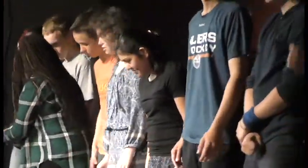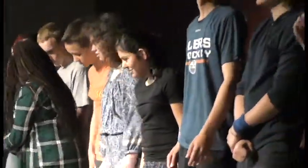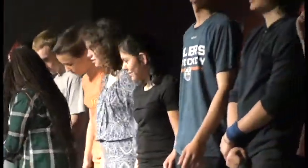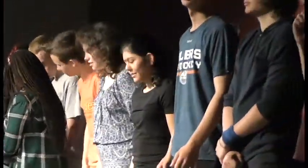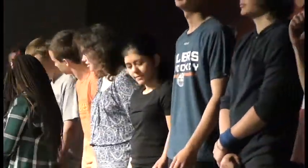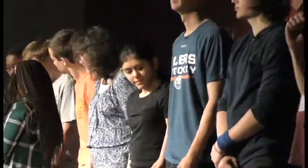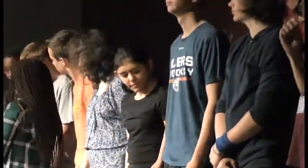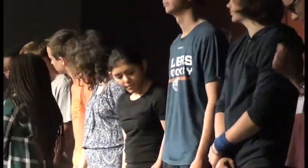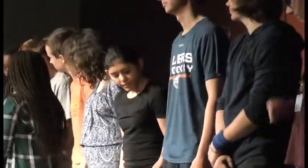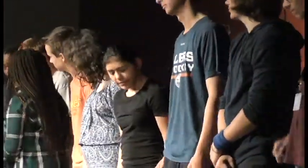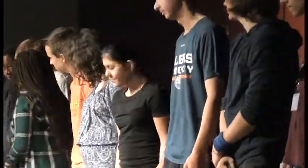Thank you.